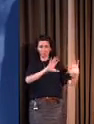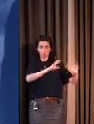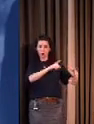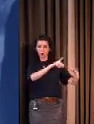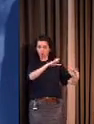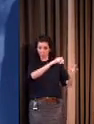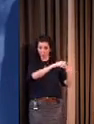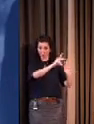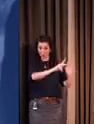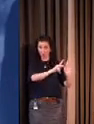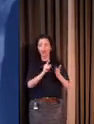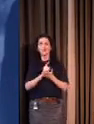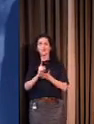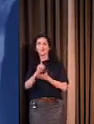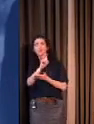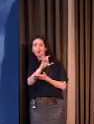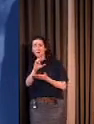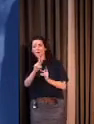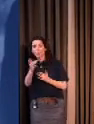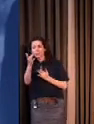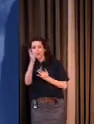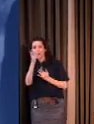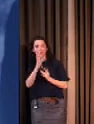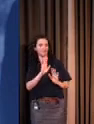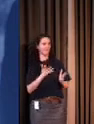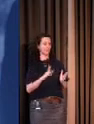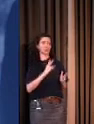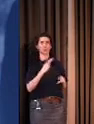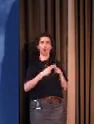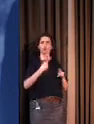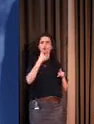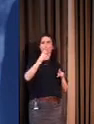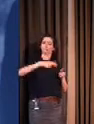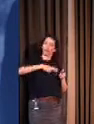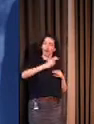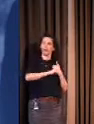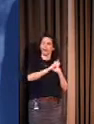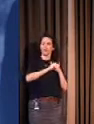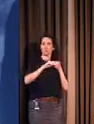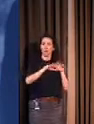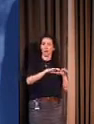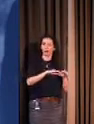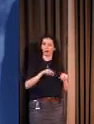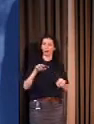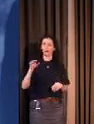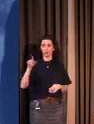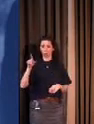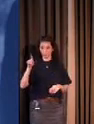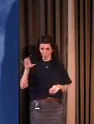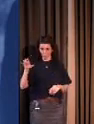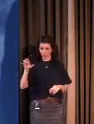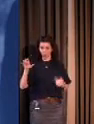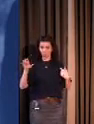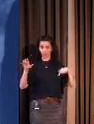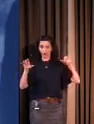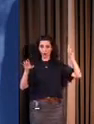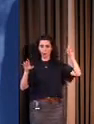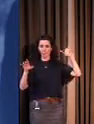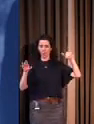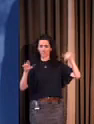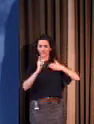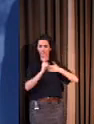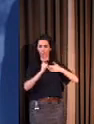100,000 residents per week, that's enough to put them in the highest risk category. We have 10 times that right now. A